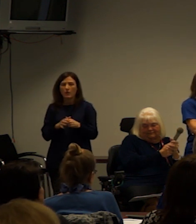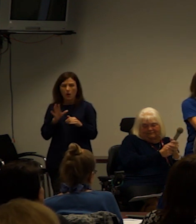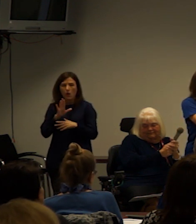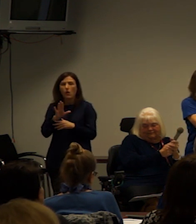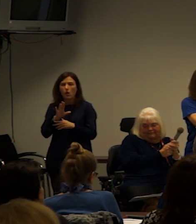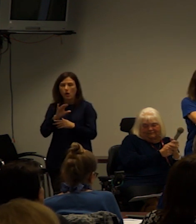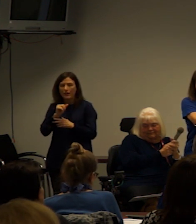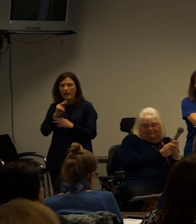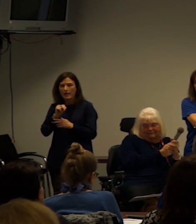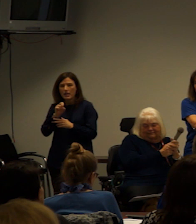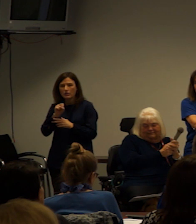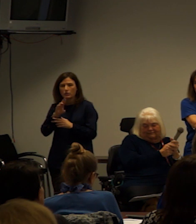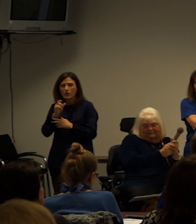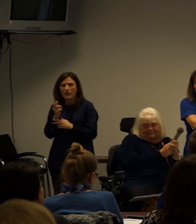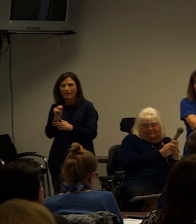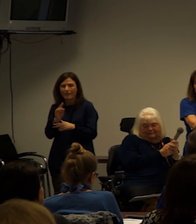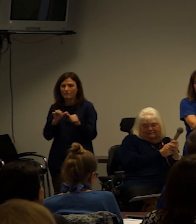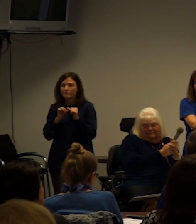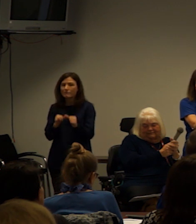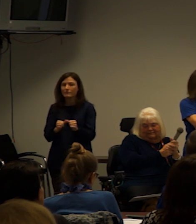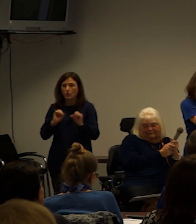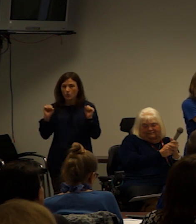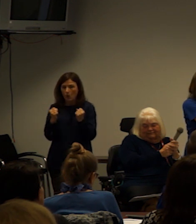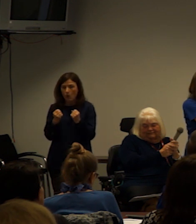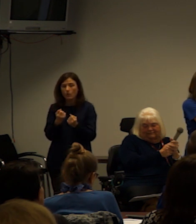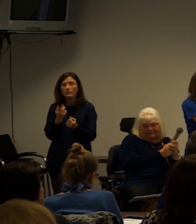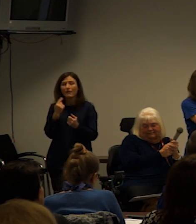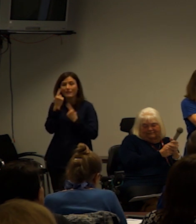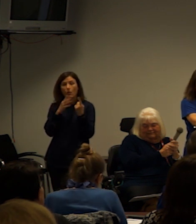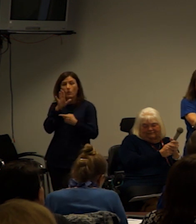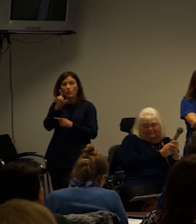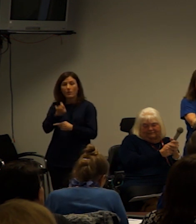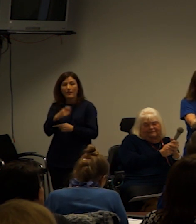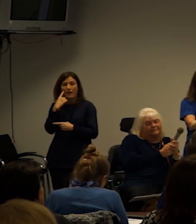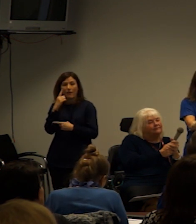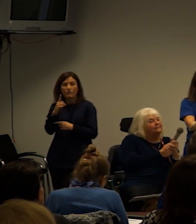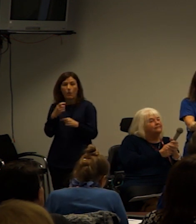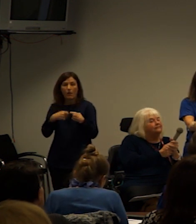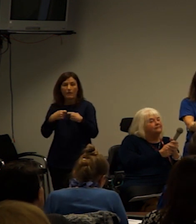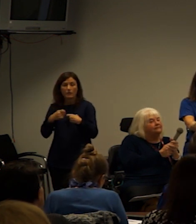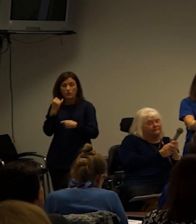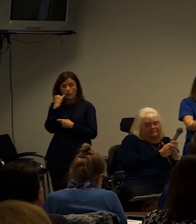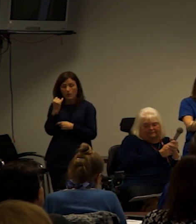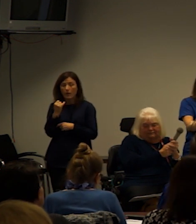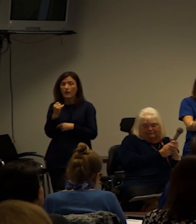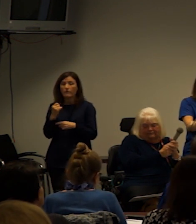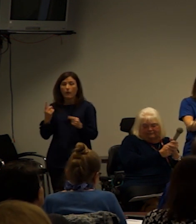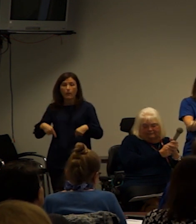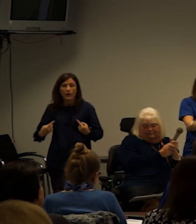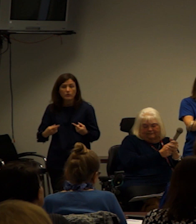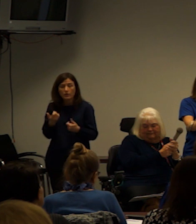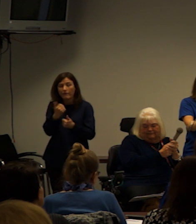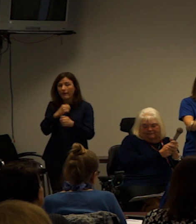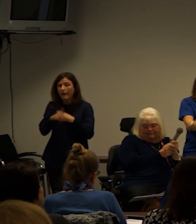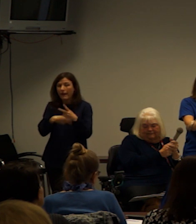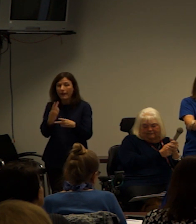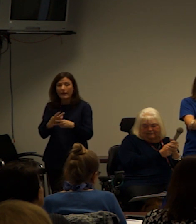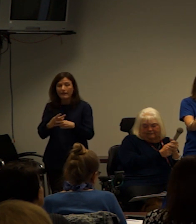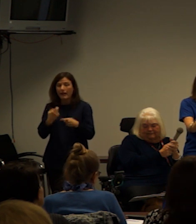cold. Consider your needs for electricity. If you use a wheelchair or any kind of power